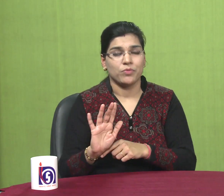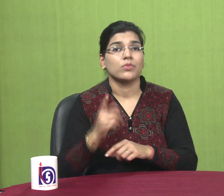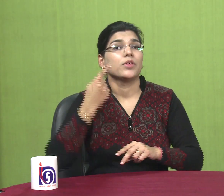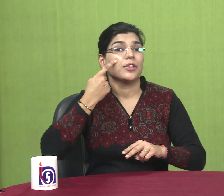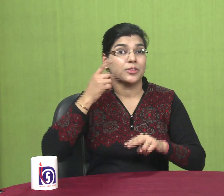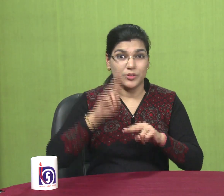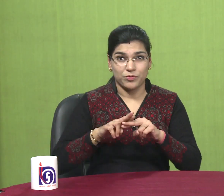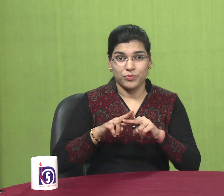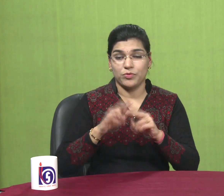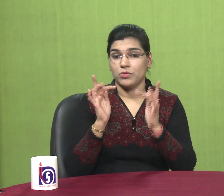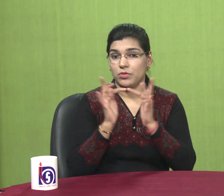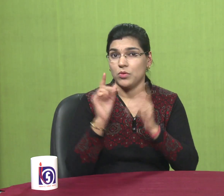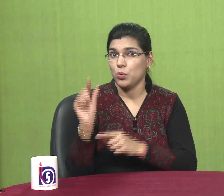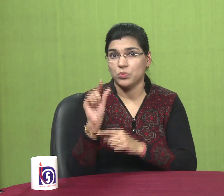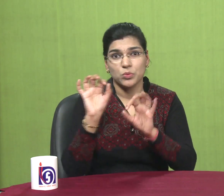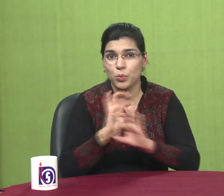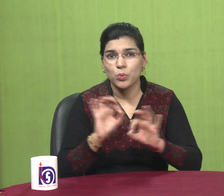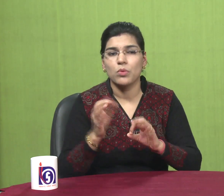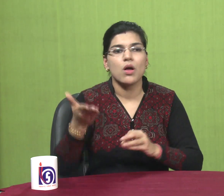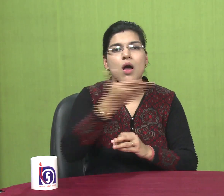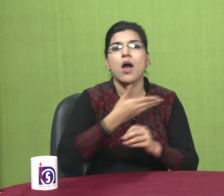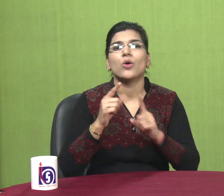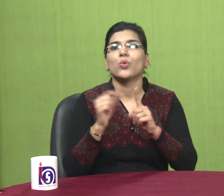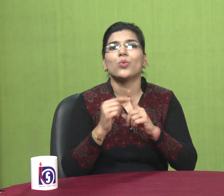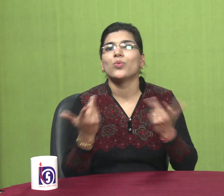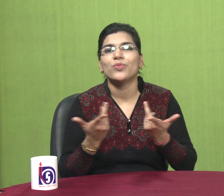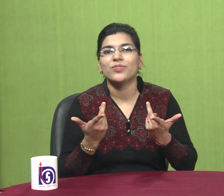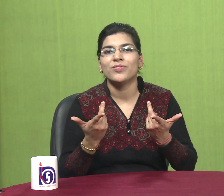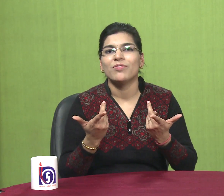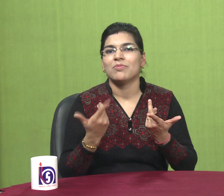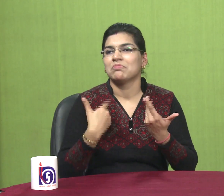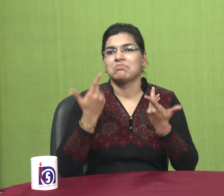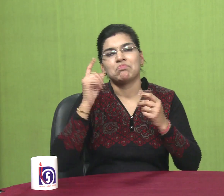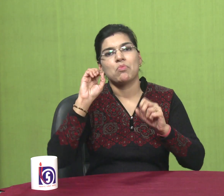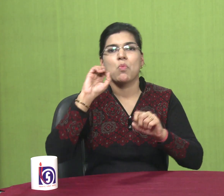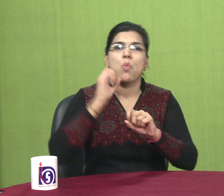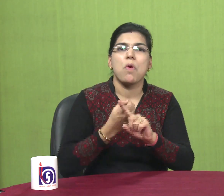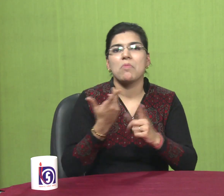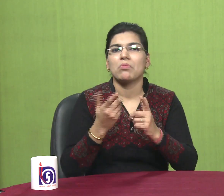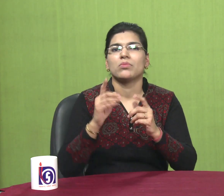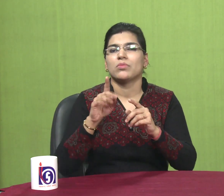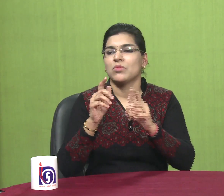Internet has been very useful. If there was no internet, we couldn't have accessed information.